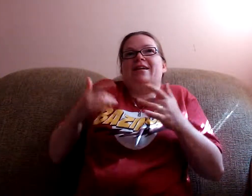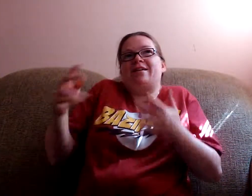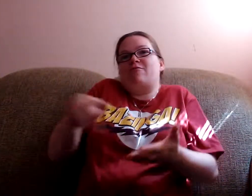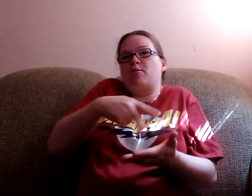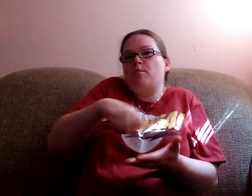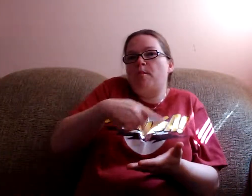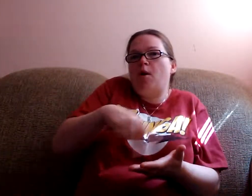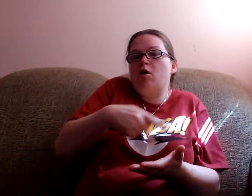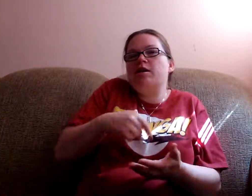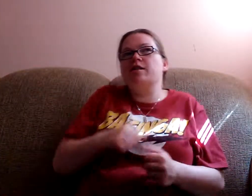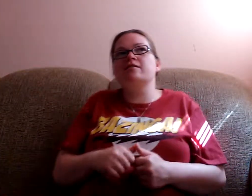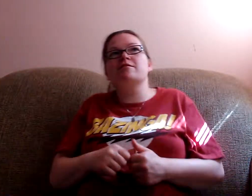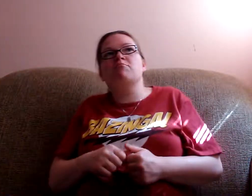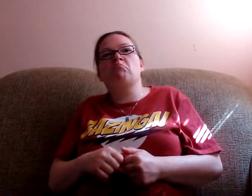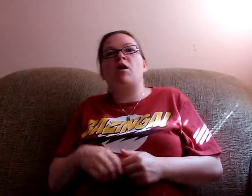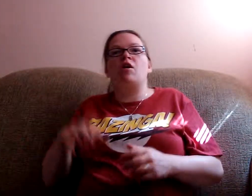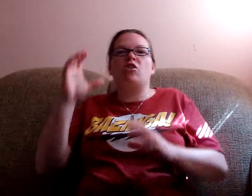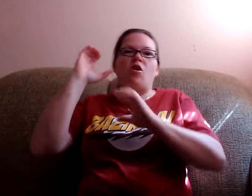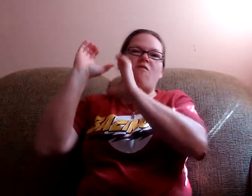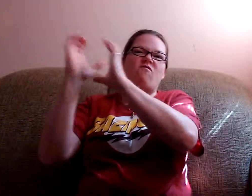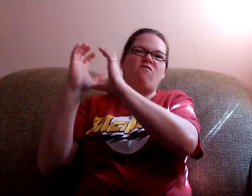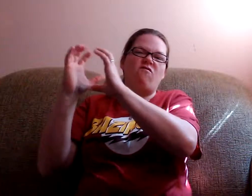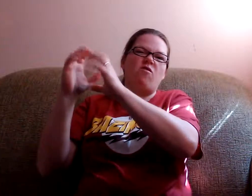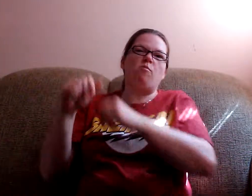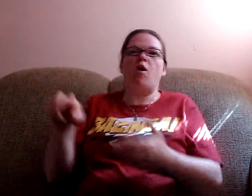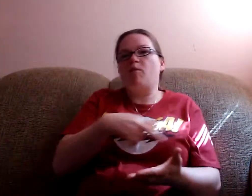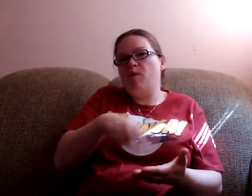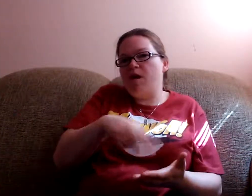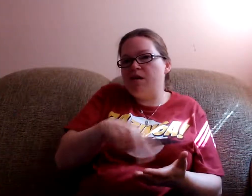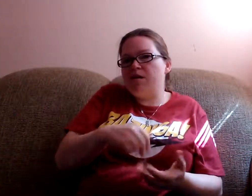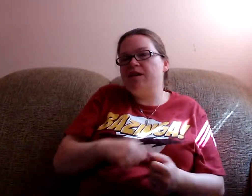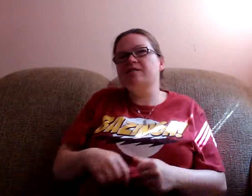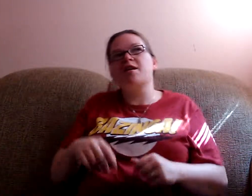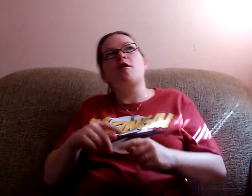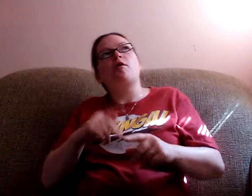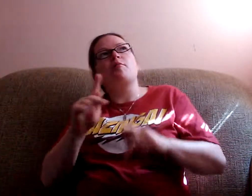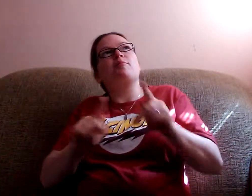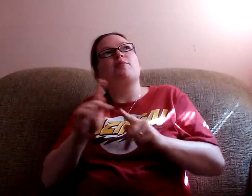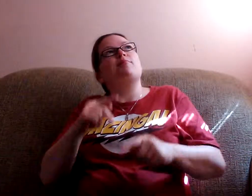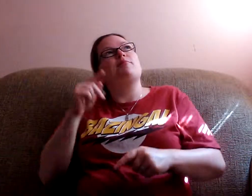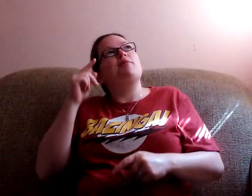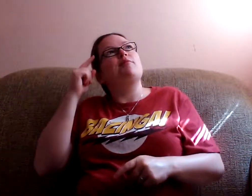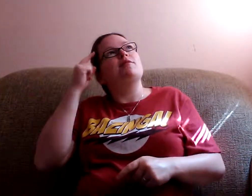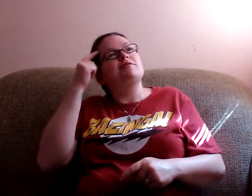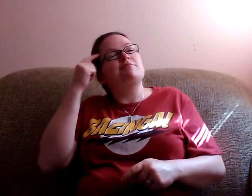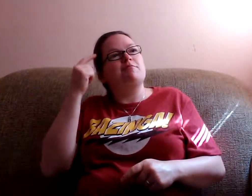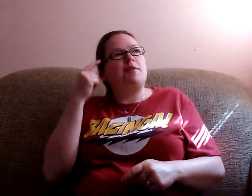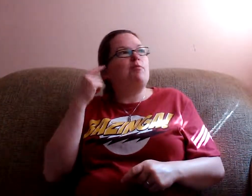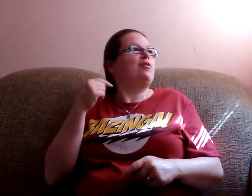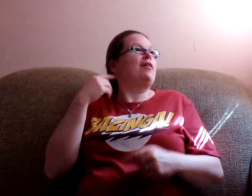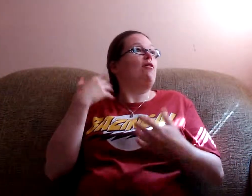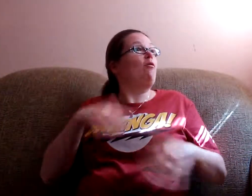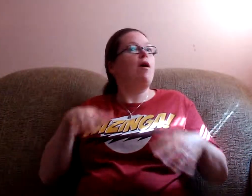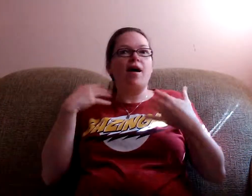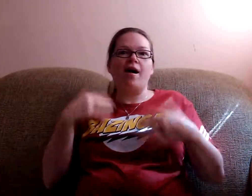and whatnot, when you mostly have people bringing chips and dip, and then you bring these California rolls, and they're a huge hit. Although the kids don't like them much,